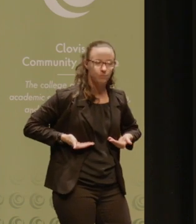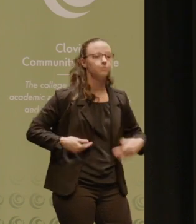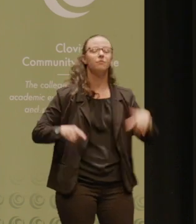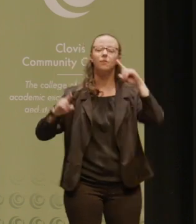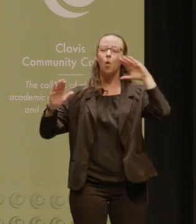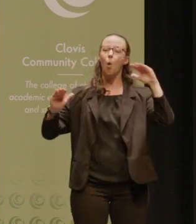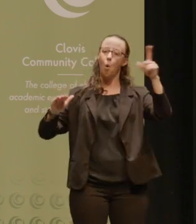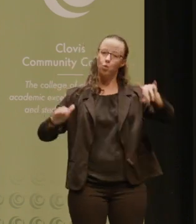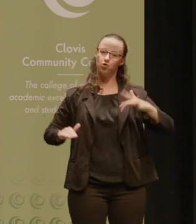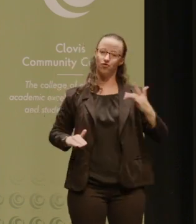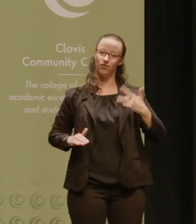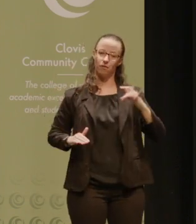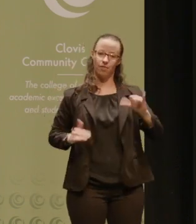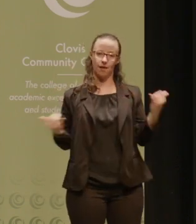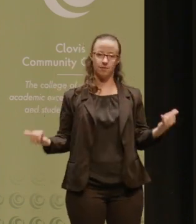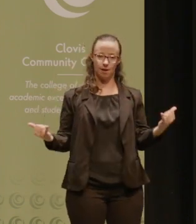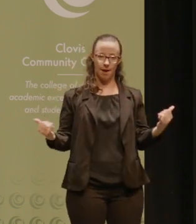And I hope you feel that today.